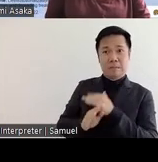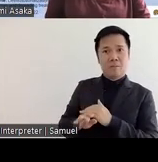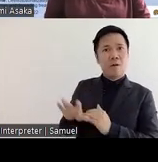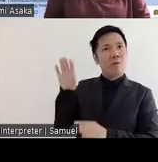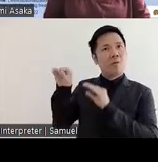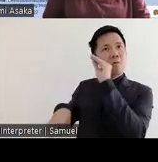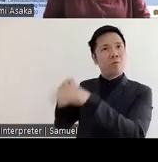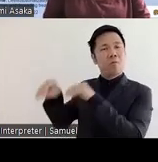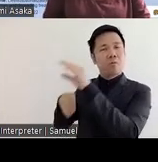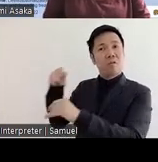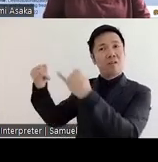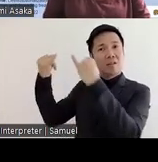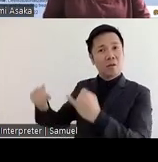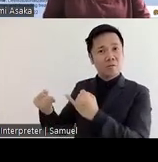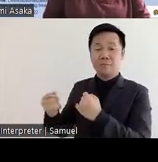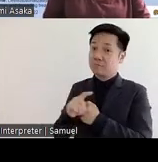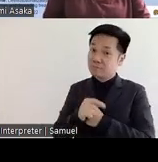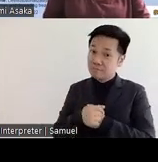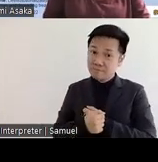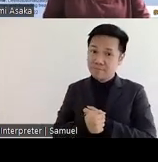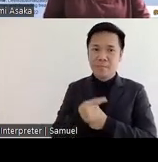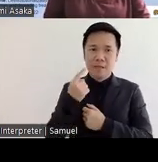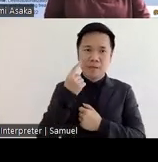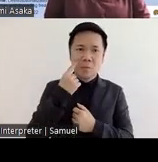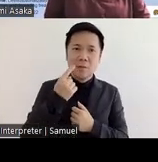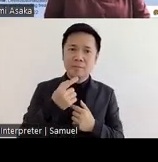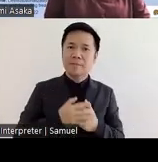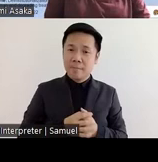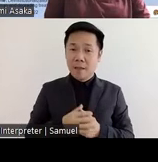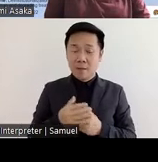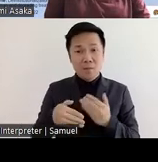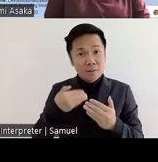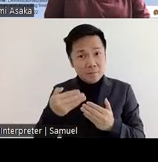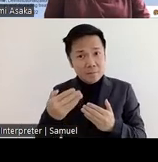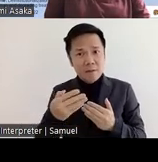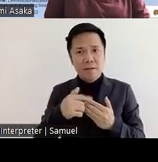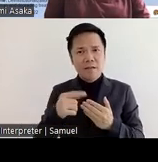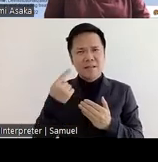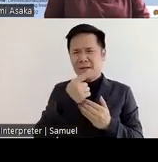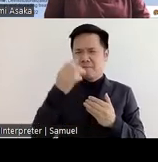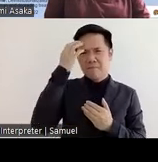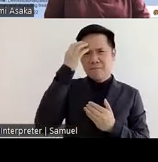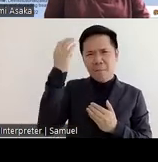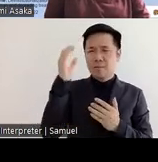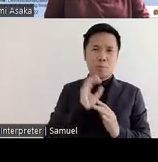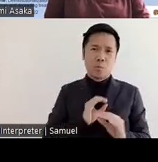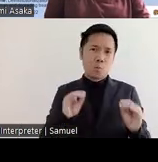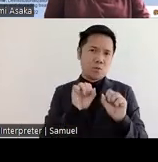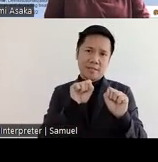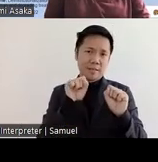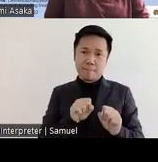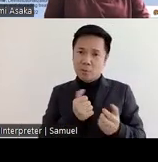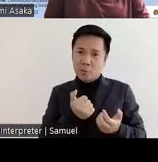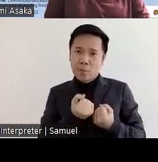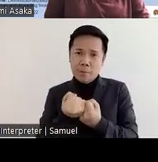and struggle towards the institutionalization started. There were no systems by the government to provide support workers